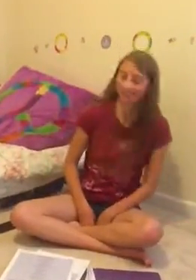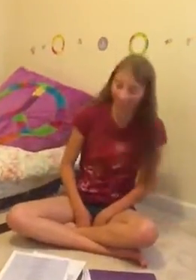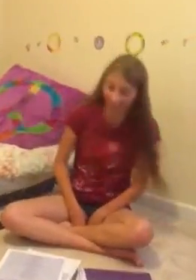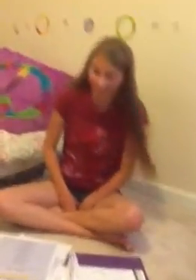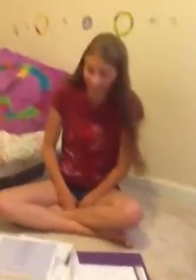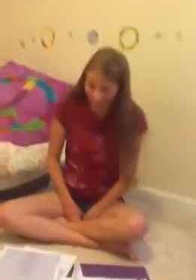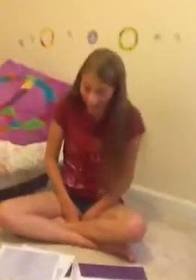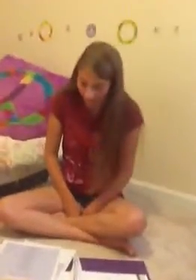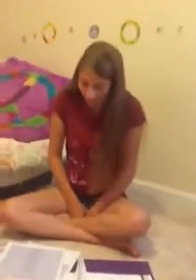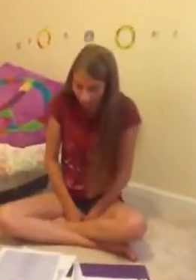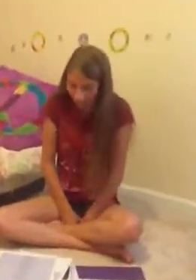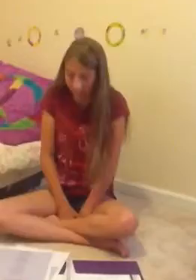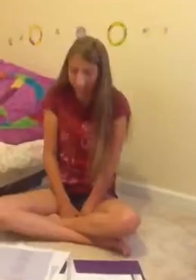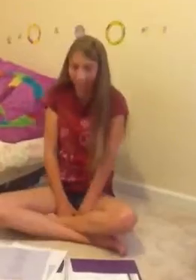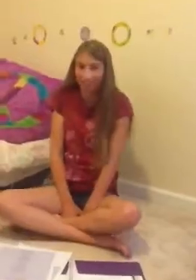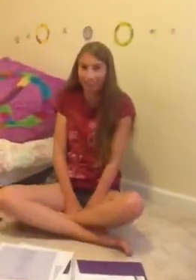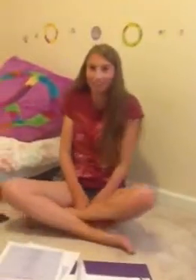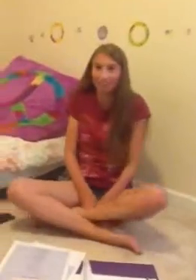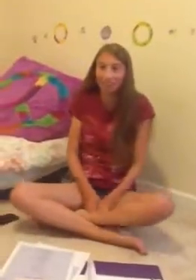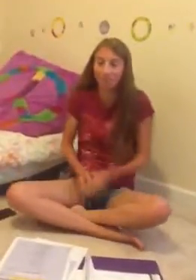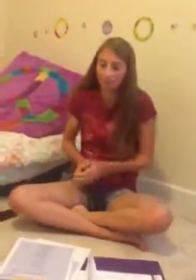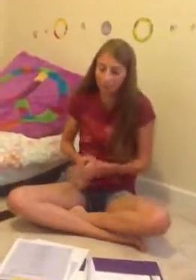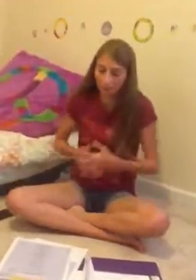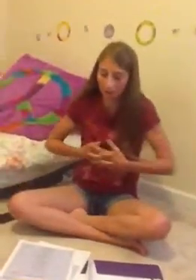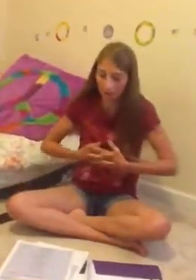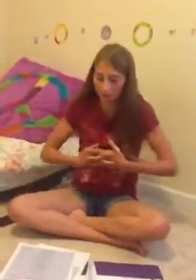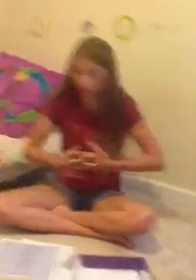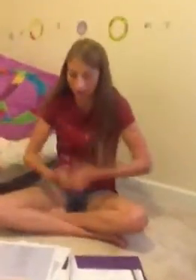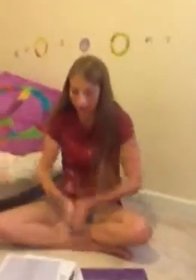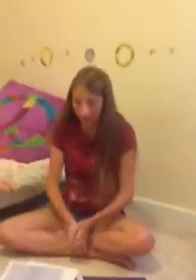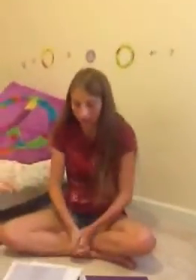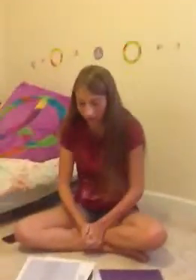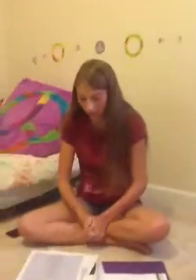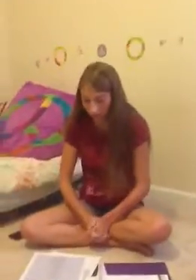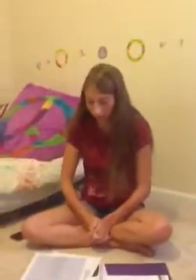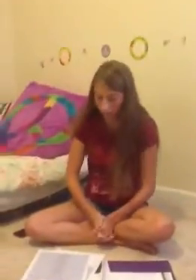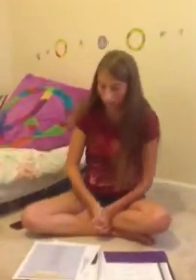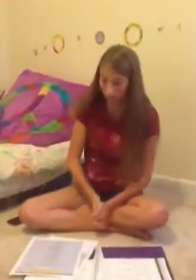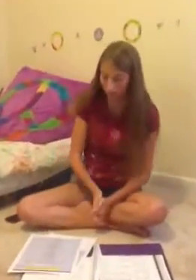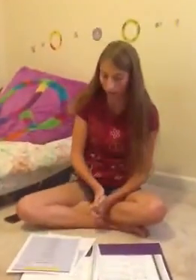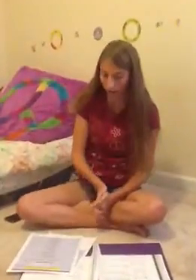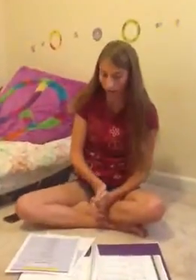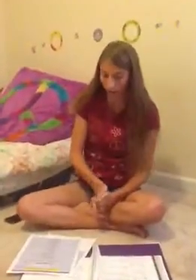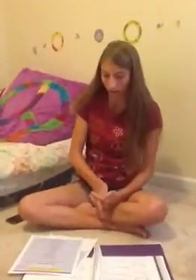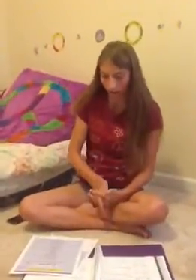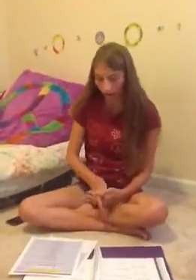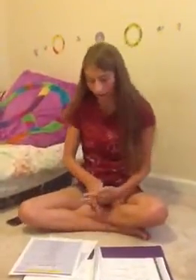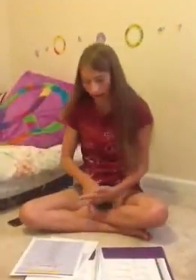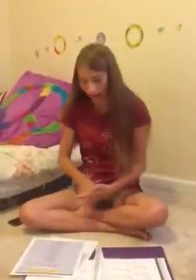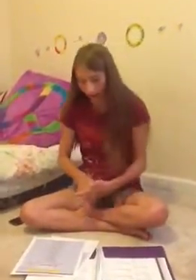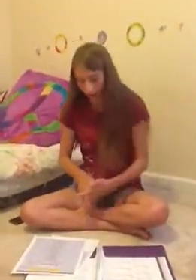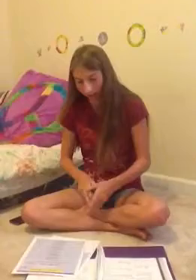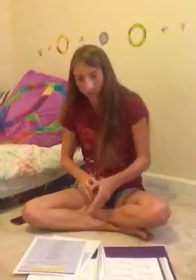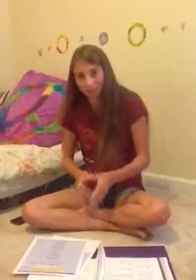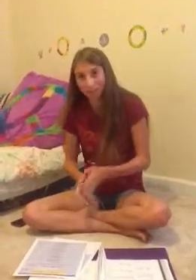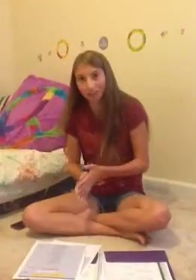The song is Love Came Down by Carrie Jobe. And the first,